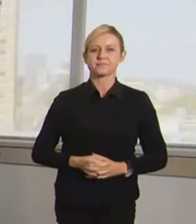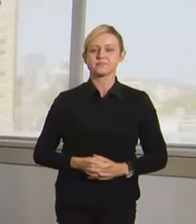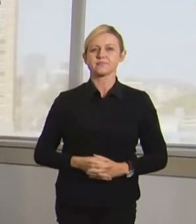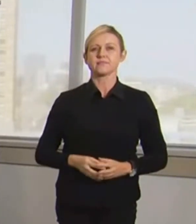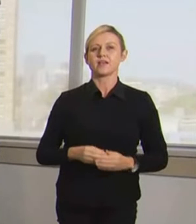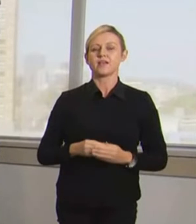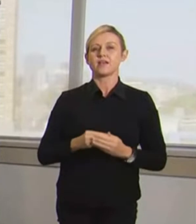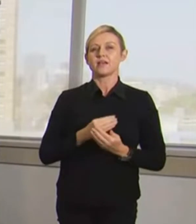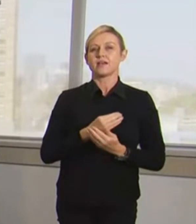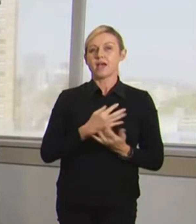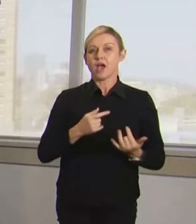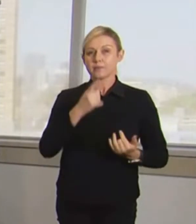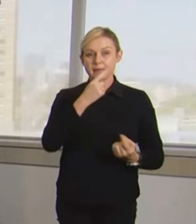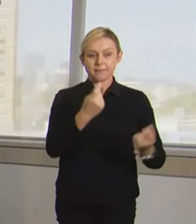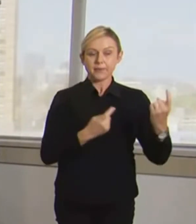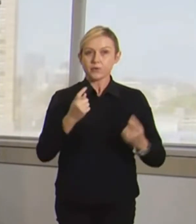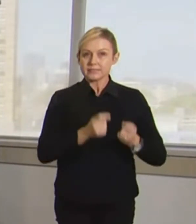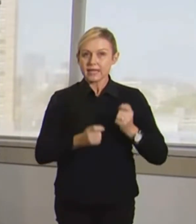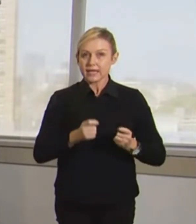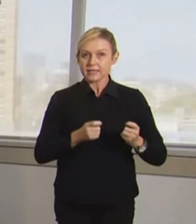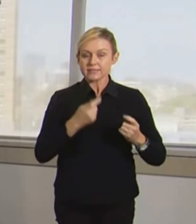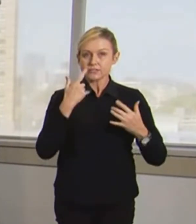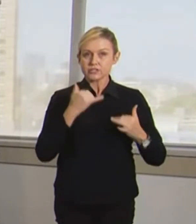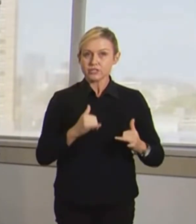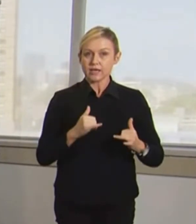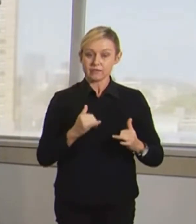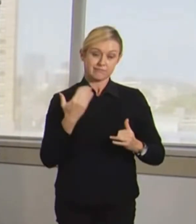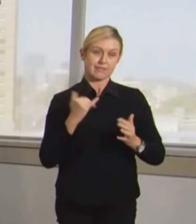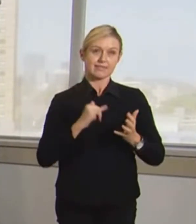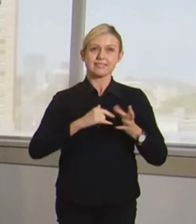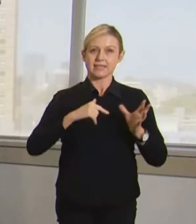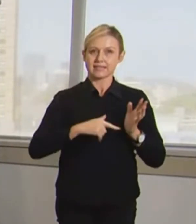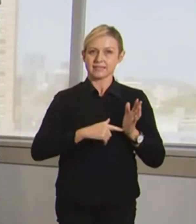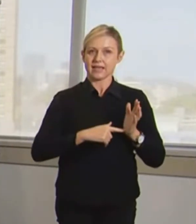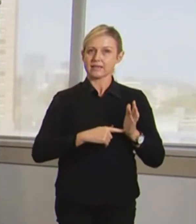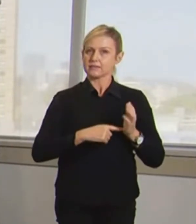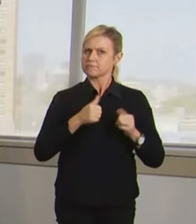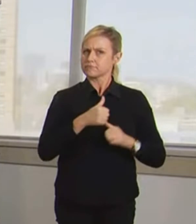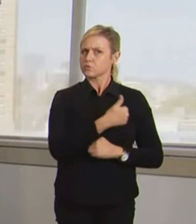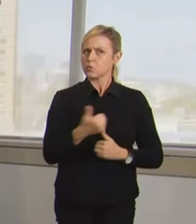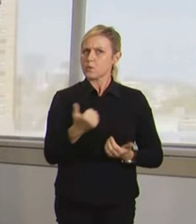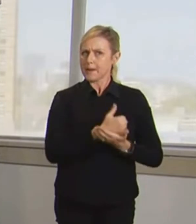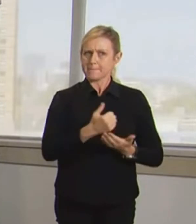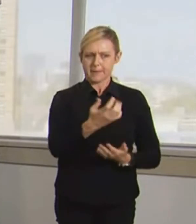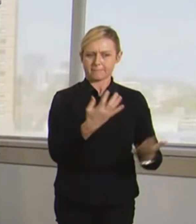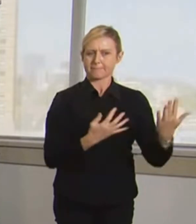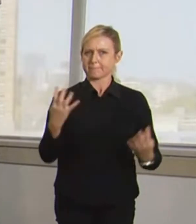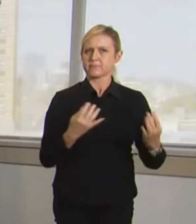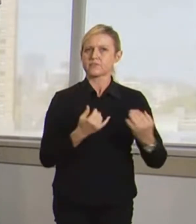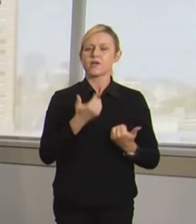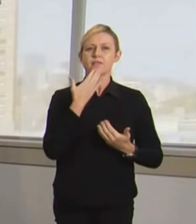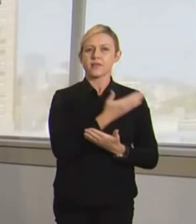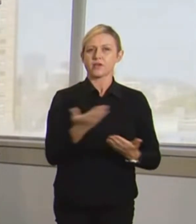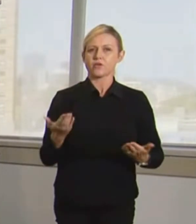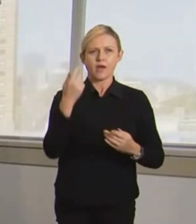The number of people who came forward for testing, considering it was a Saturday, was very good, and I'd like to thank the community. Quite remarkable response. In fact, I think it's